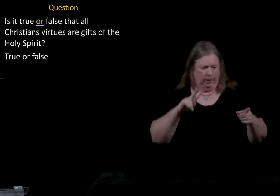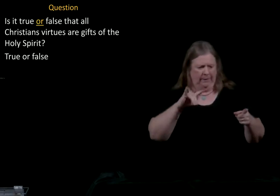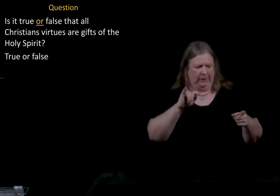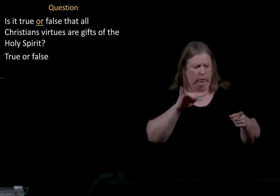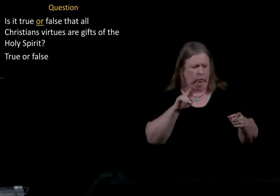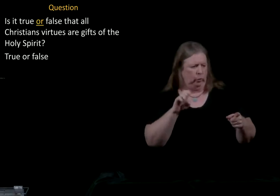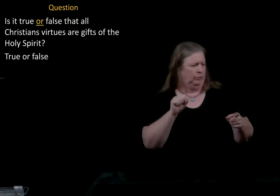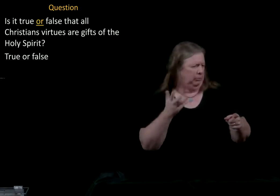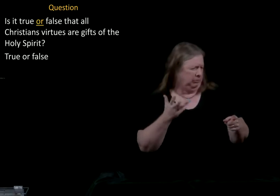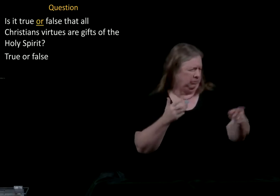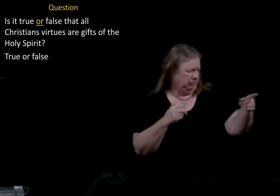think?